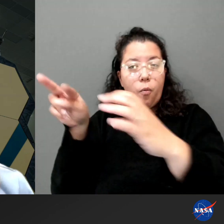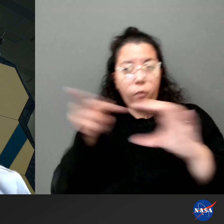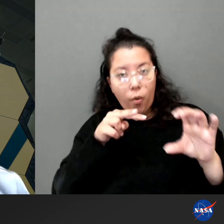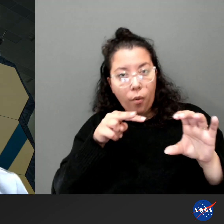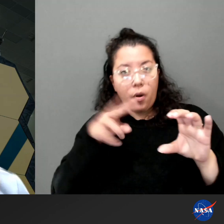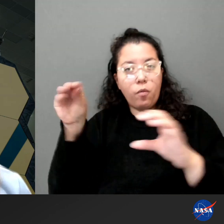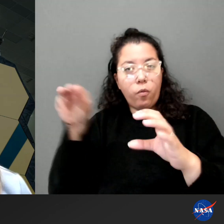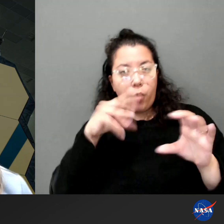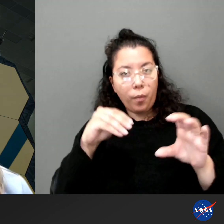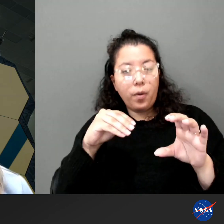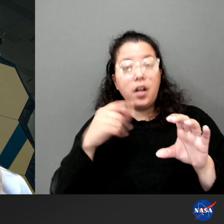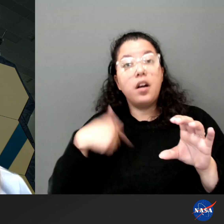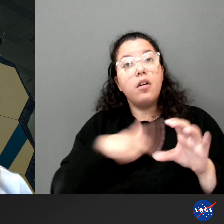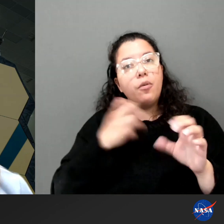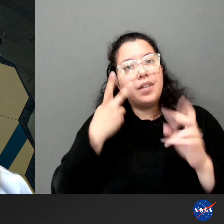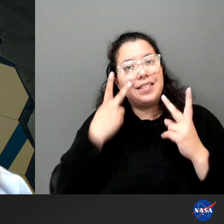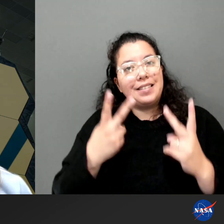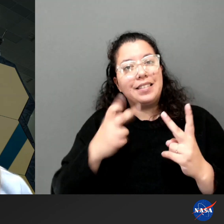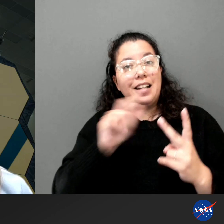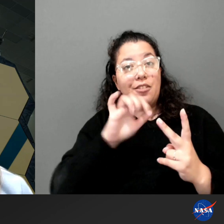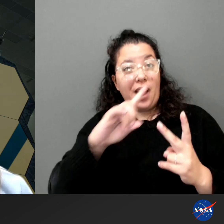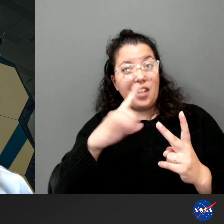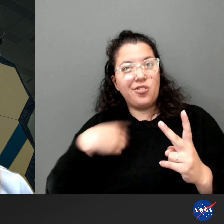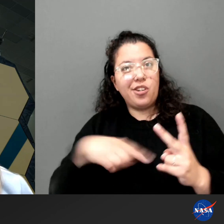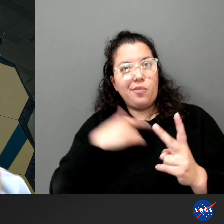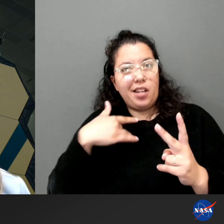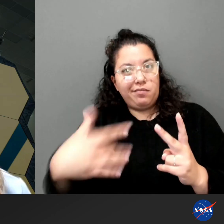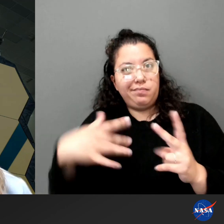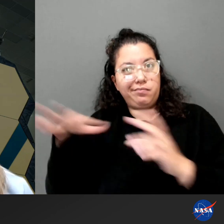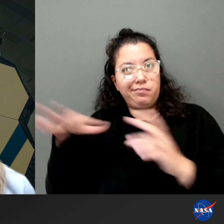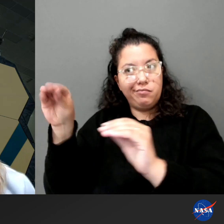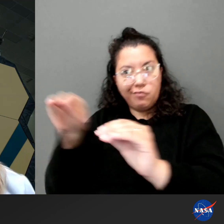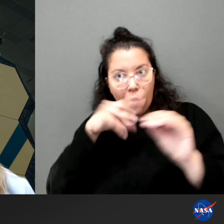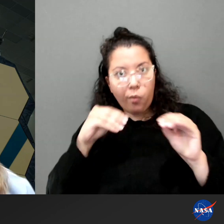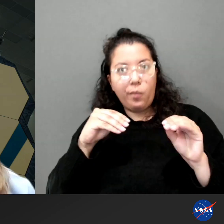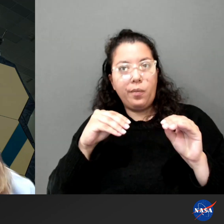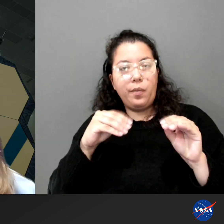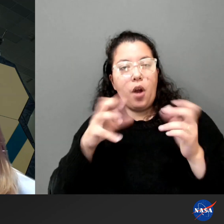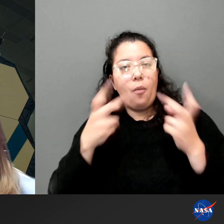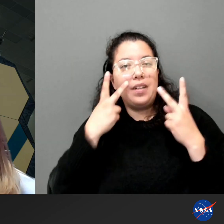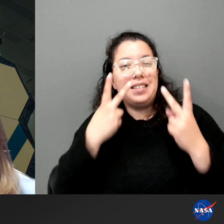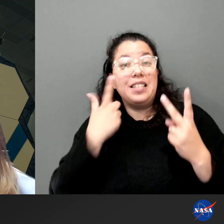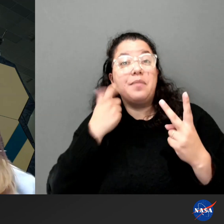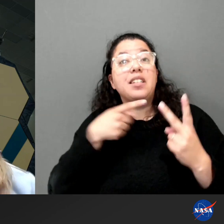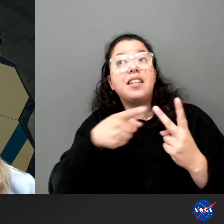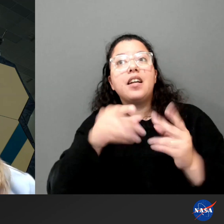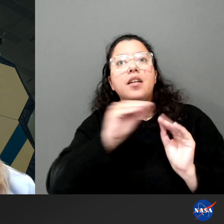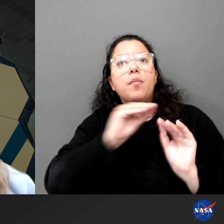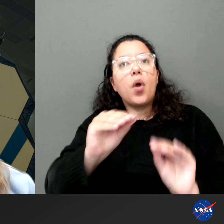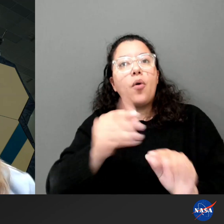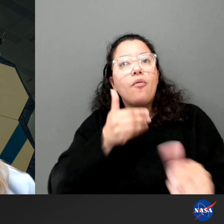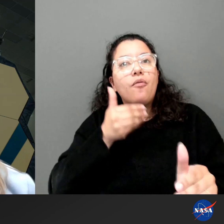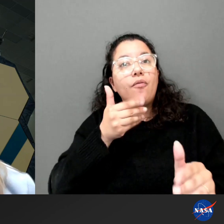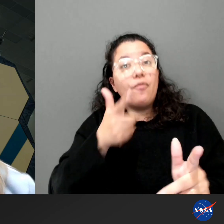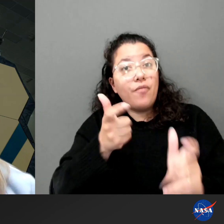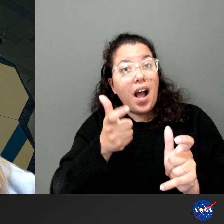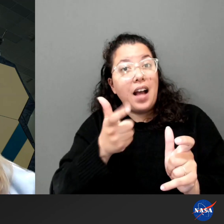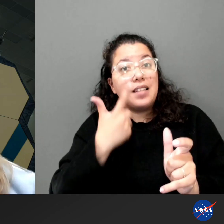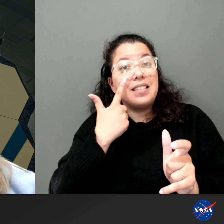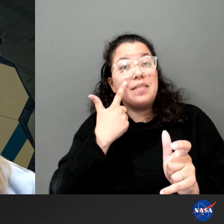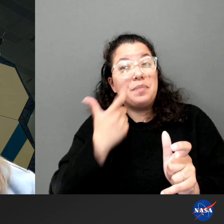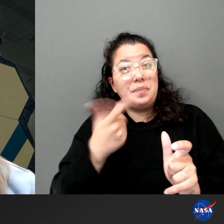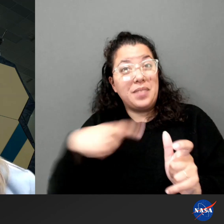that. And so we've demonstrated that we can now track these objects that are moving fast, that are coming pretty close to Earth. And it's something that we have a